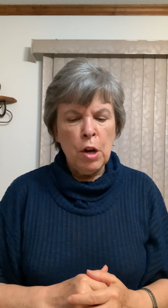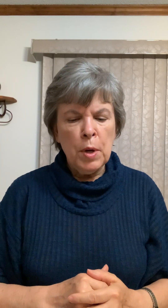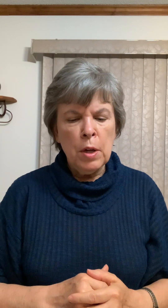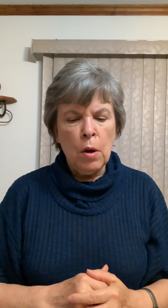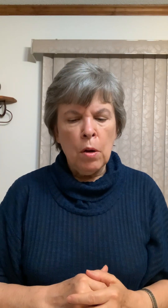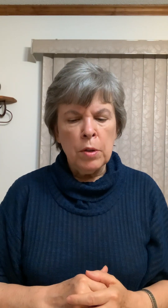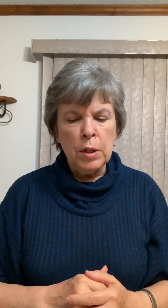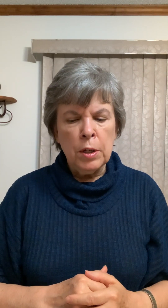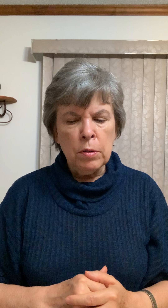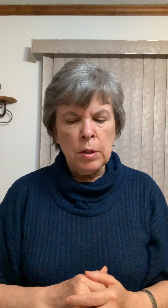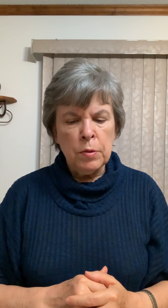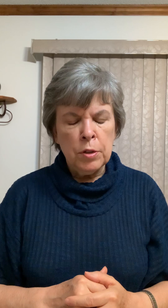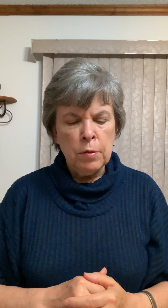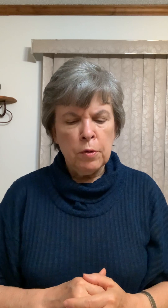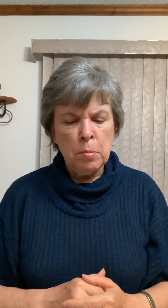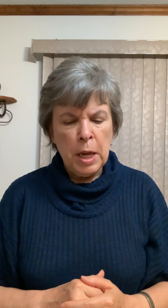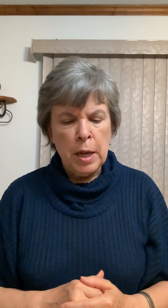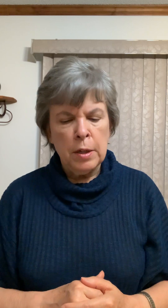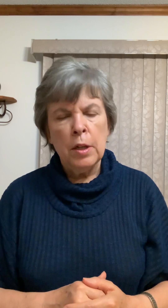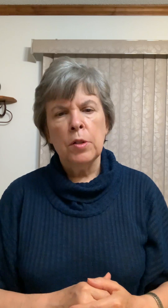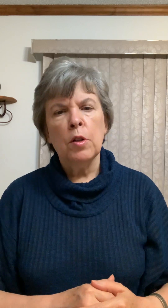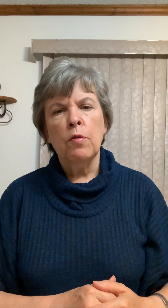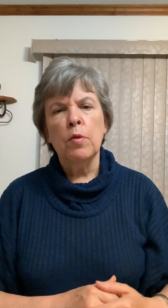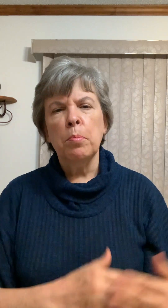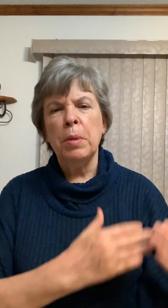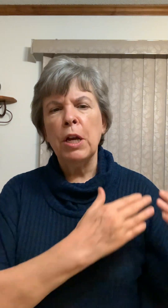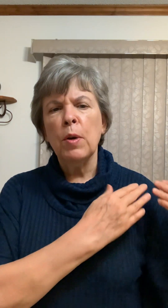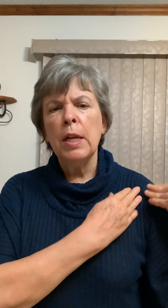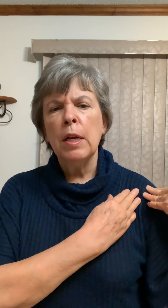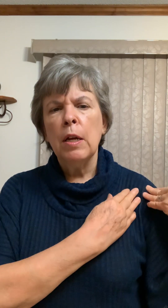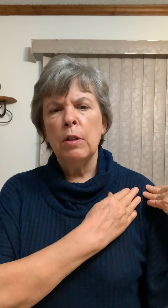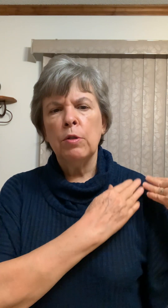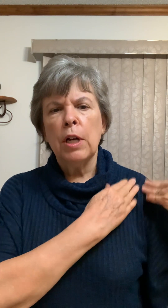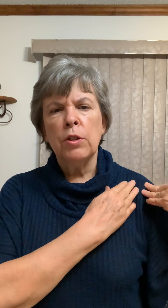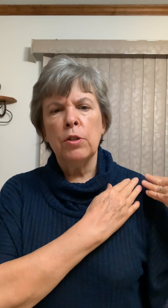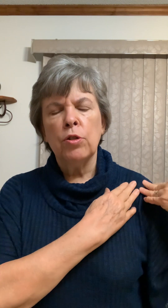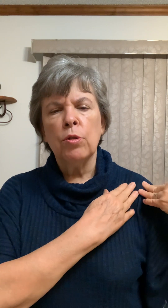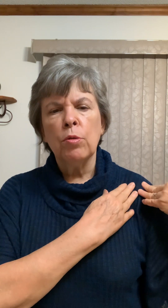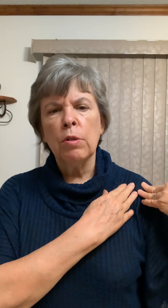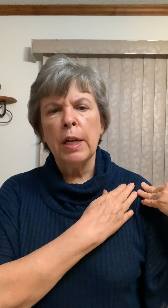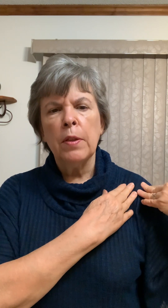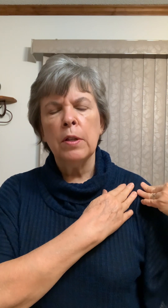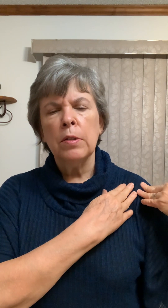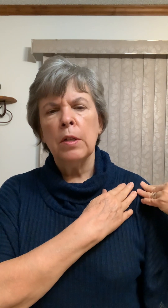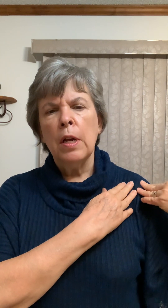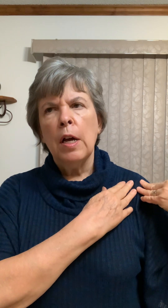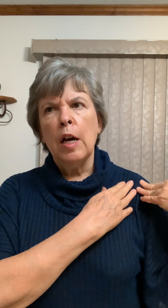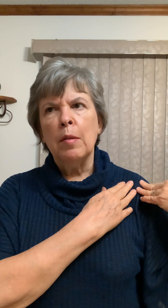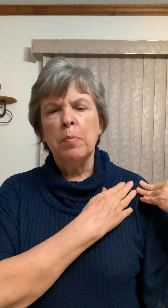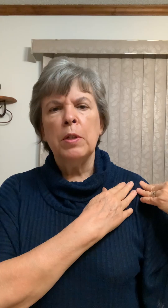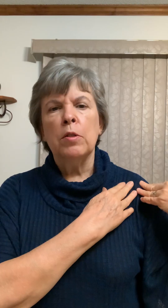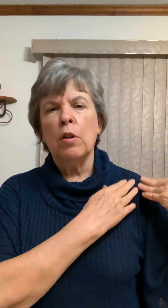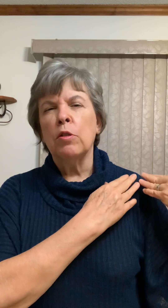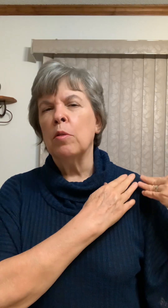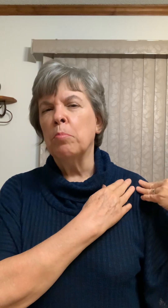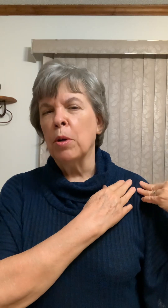bearing all the guilt of sinful man. So for bearing, you touch the shoulder like this. This is also